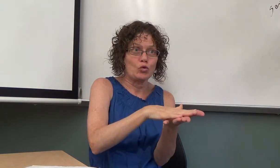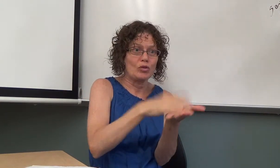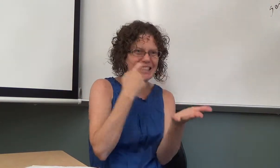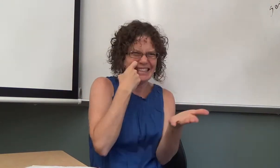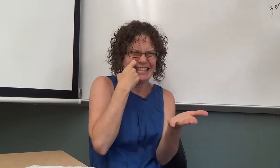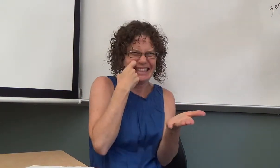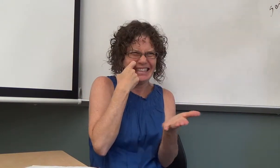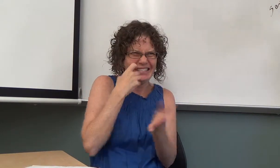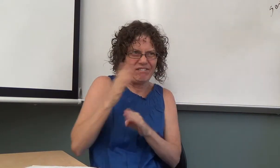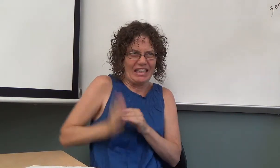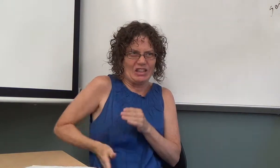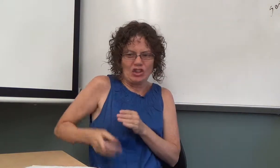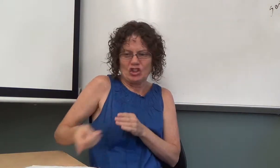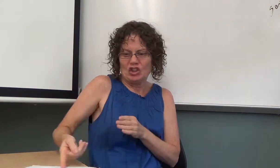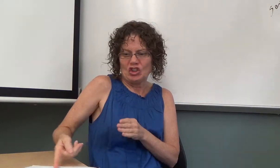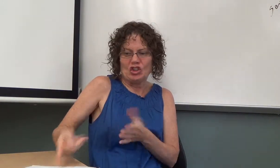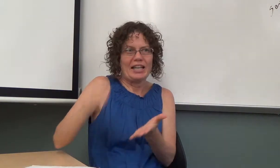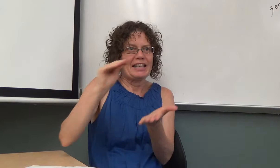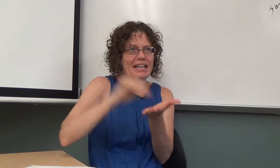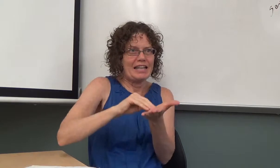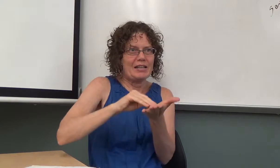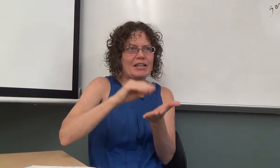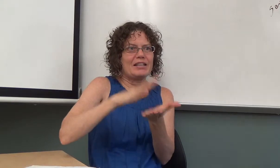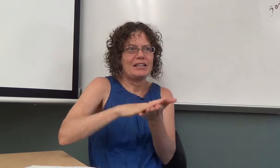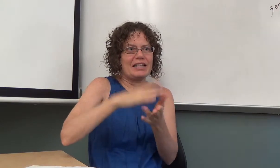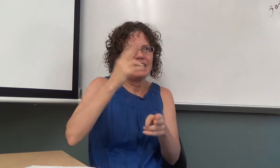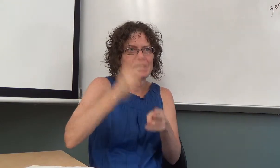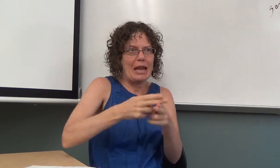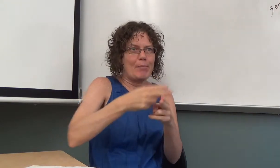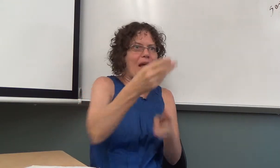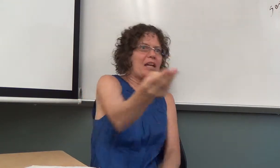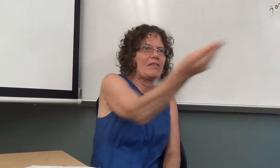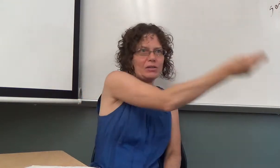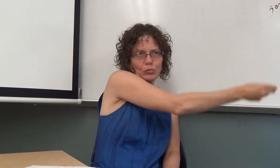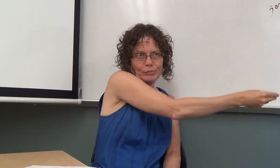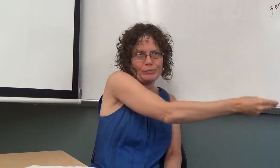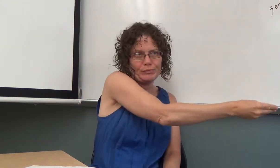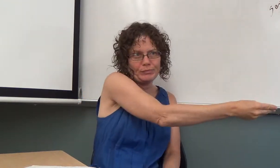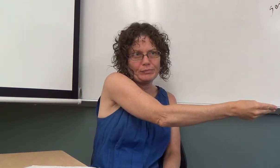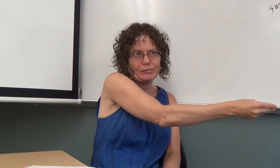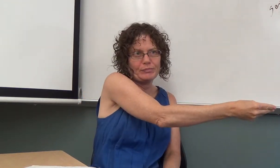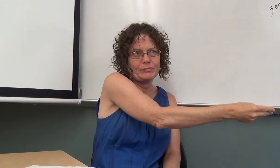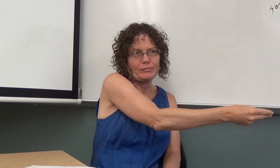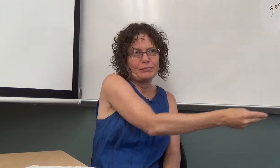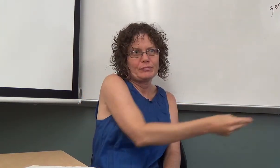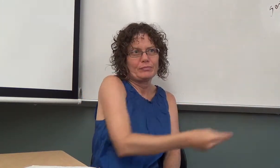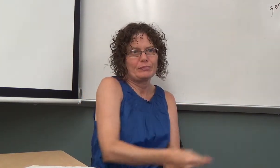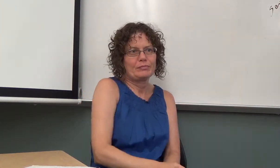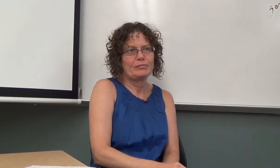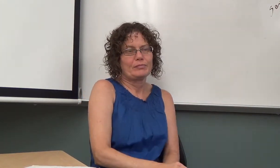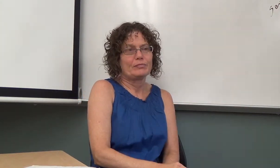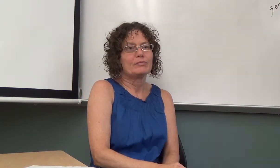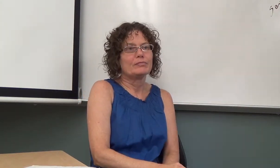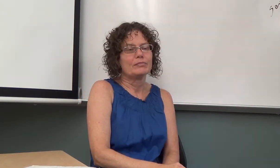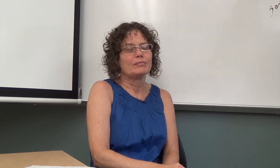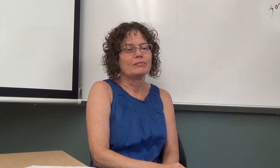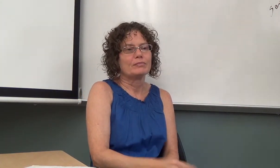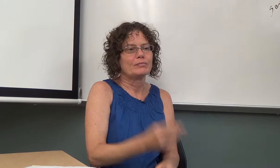just finished, and pass it up to me. And I'll bet everyone in here got full credit on this assignment because guess